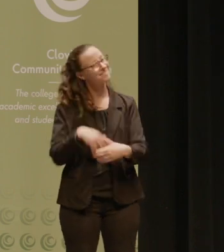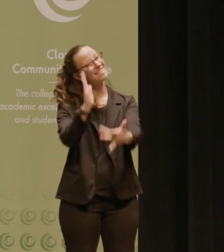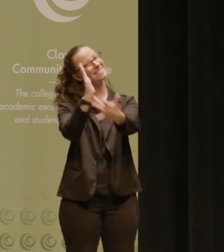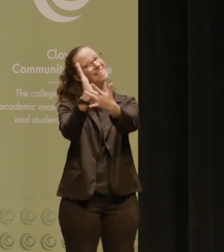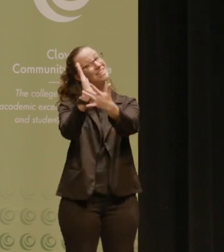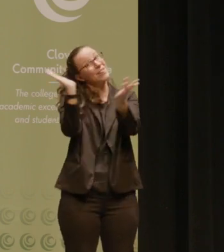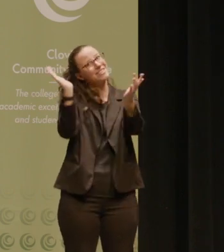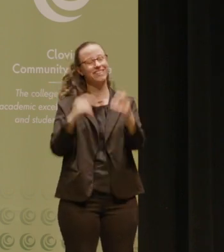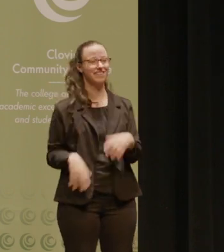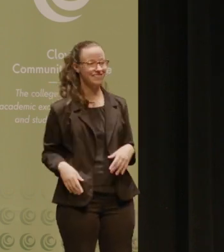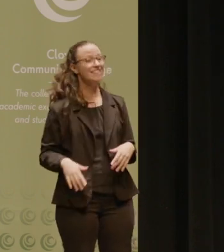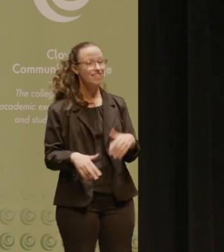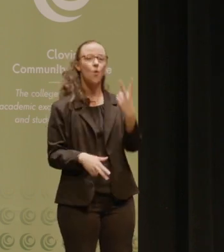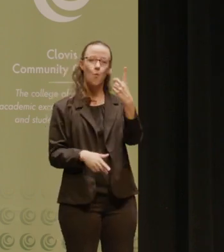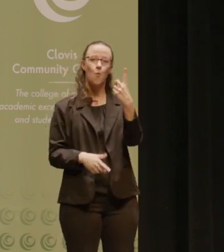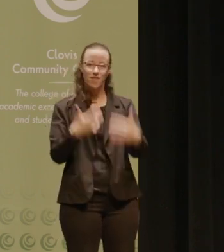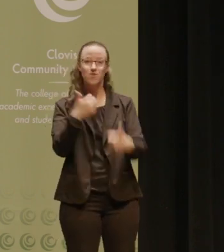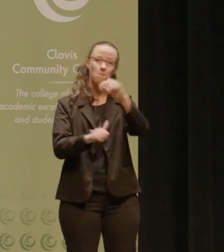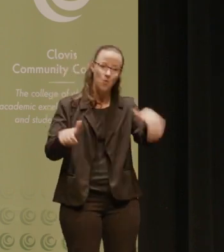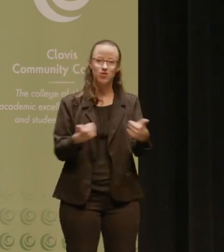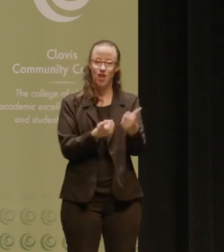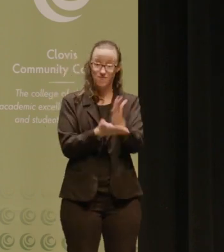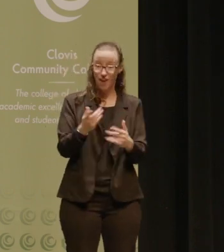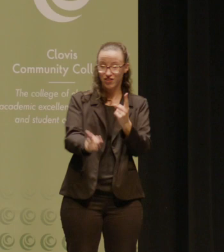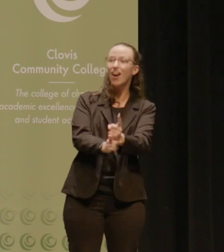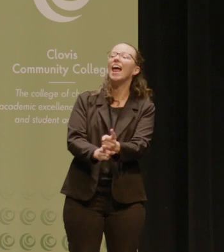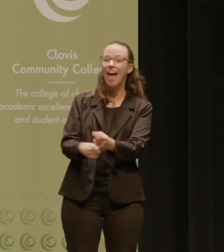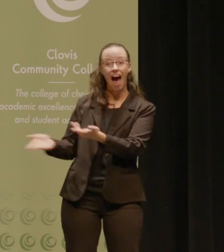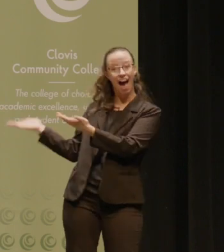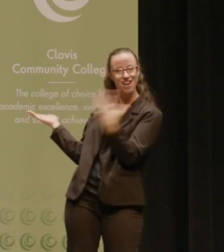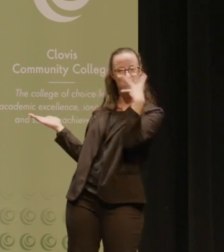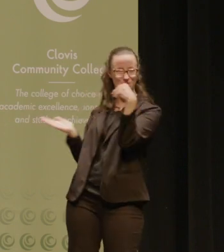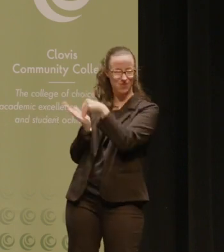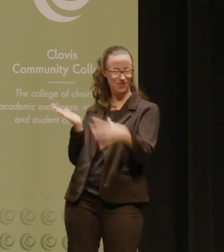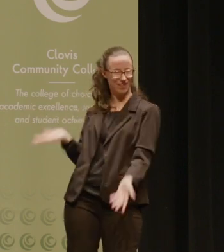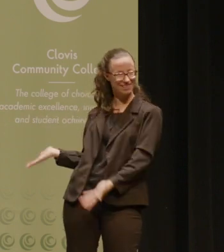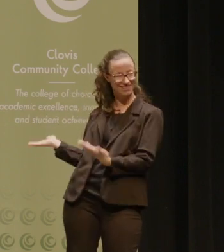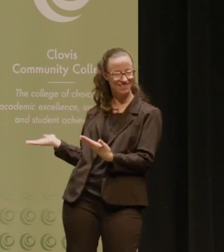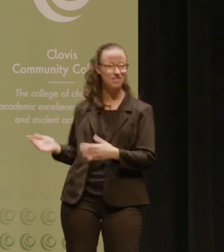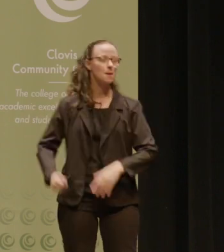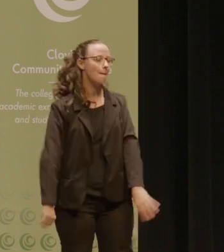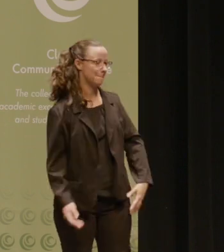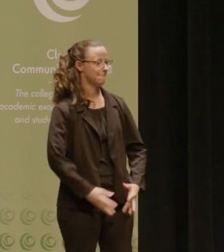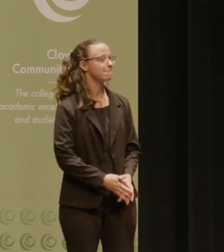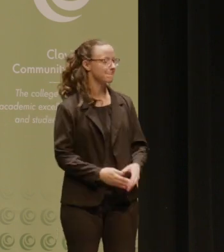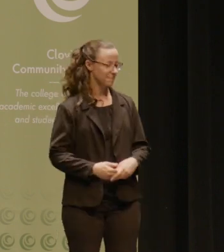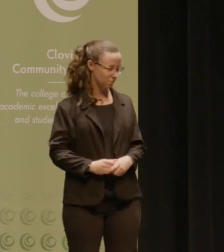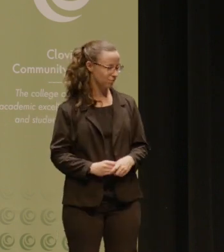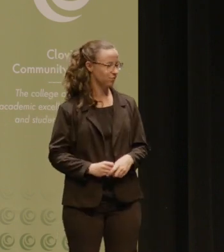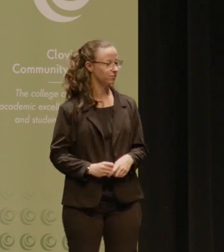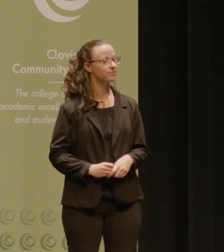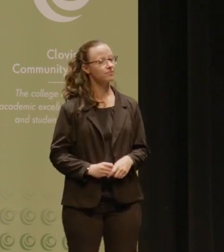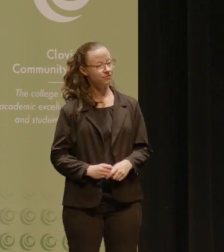Technology. It's one of the challenging things still, right? Hey, there's our beautiful students. You